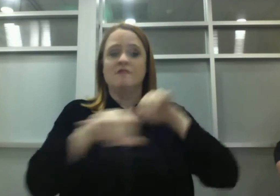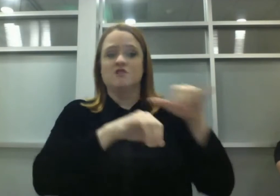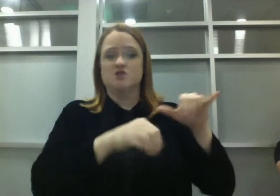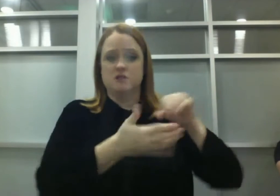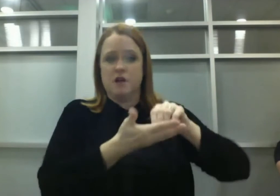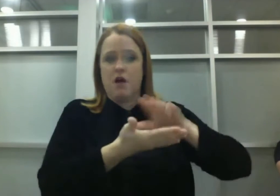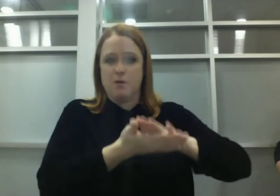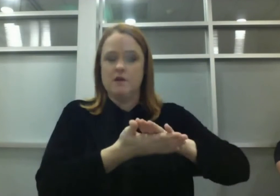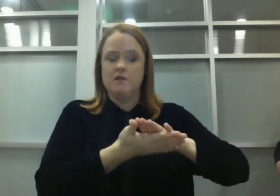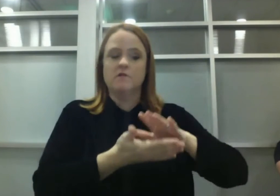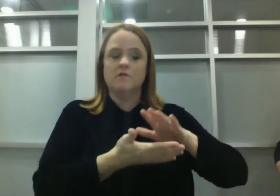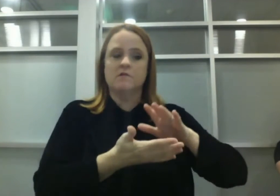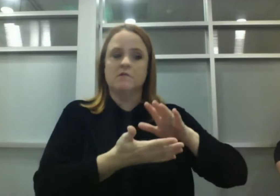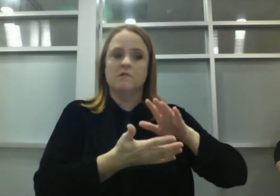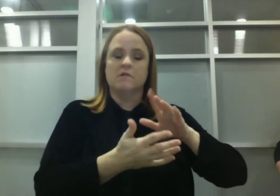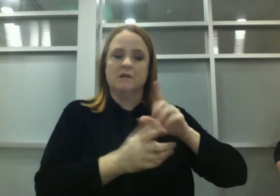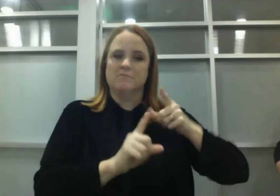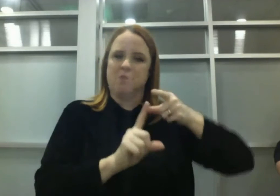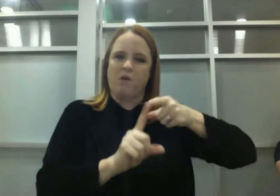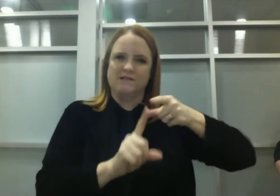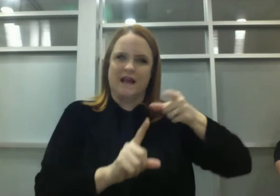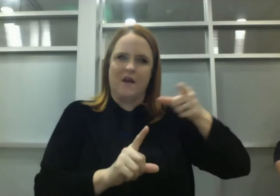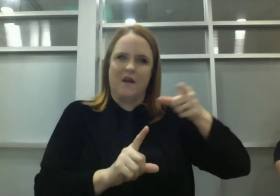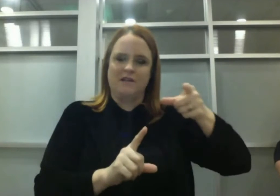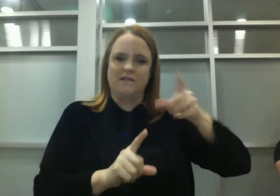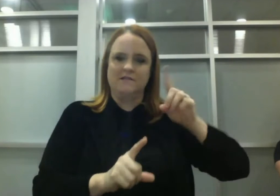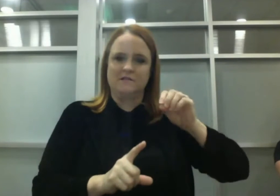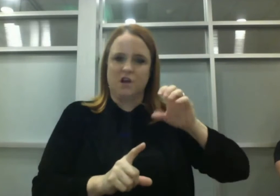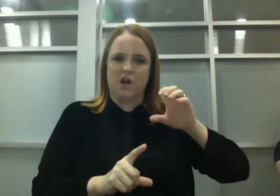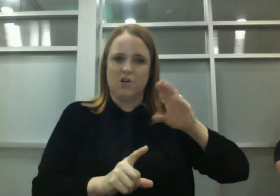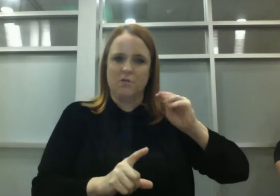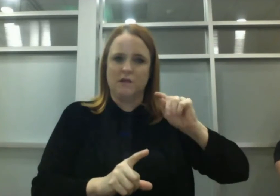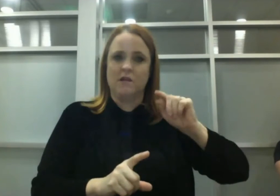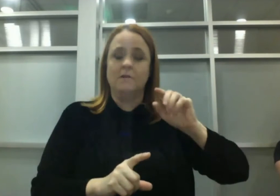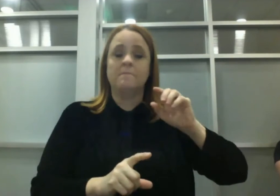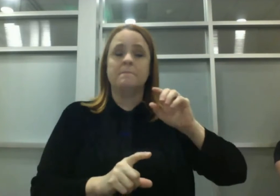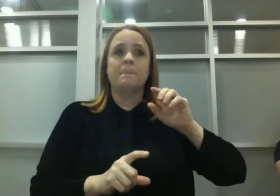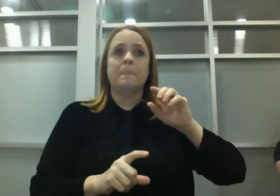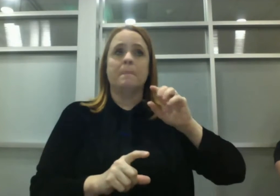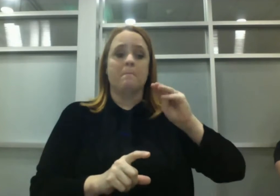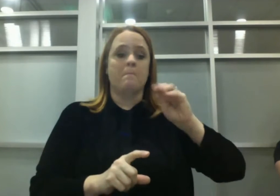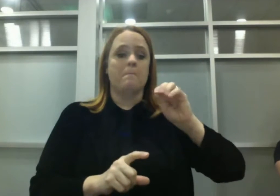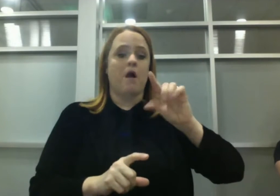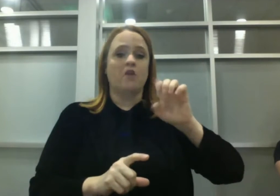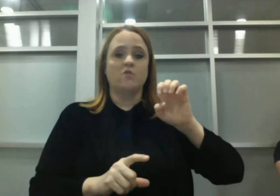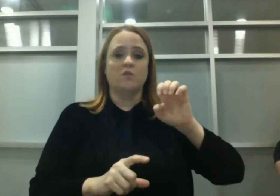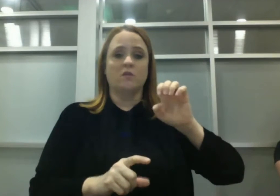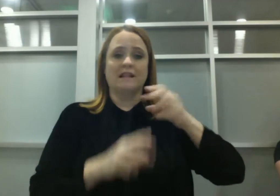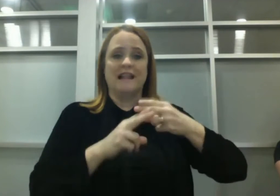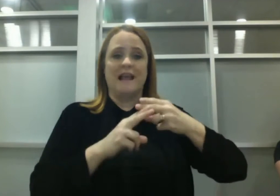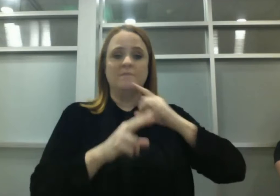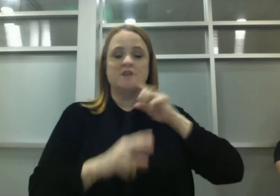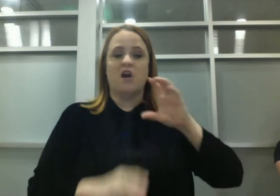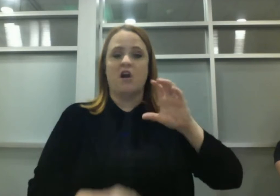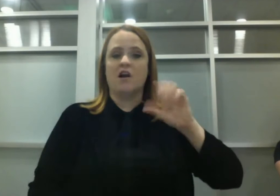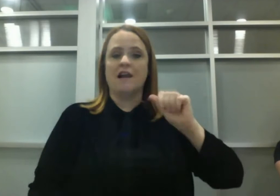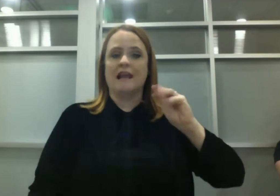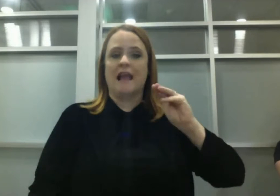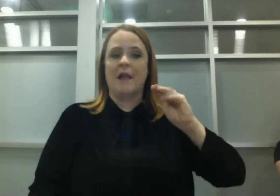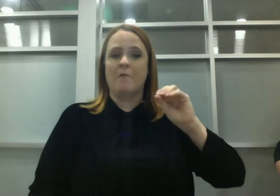pointed out previously, is that module names are camel case, and those become underscore separated in the file system, and